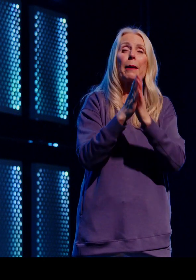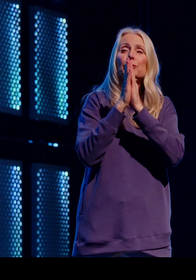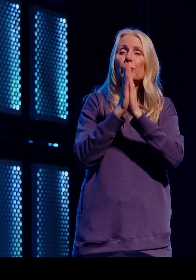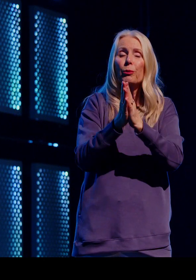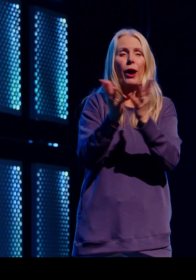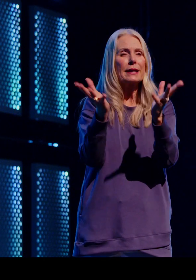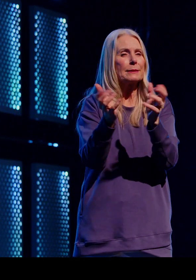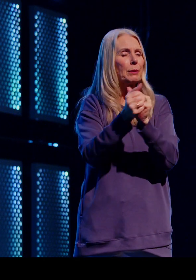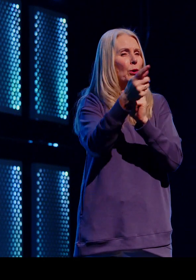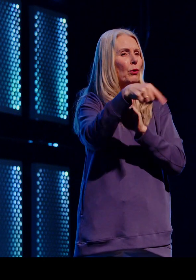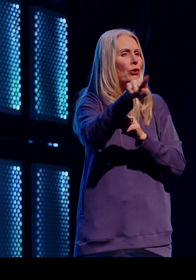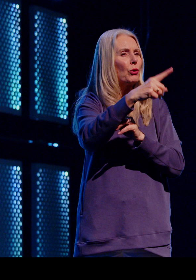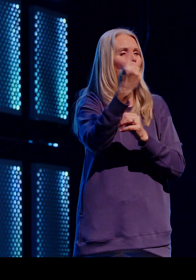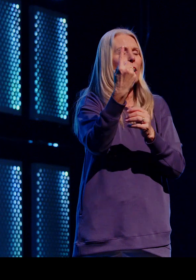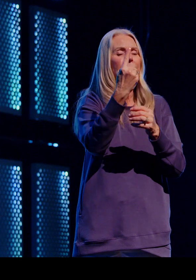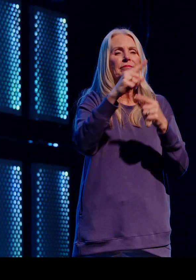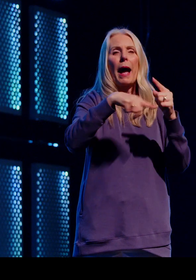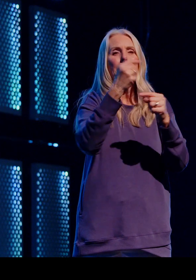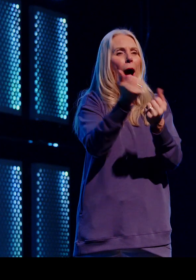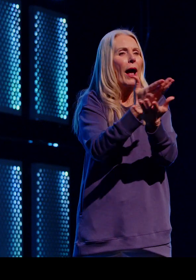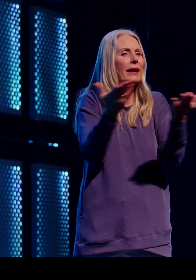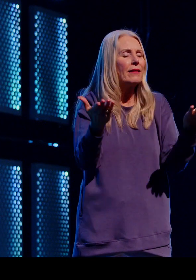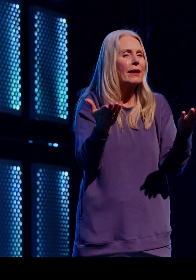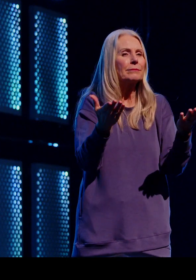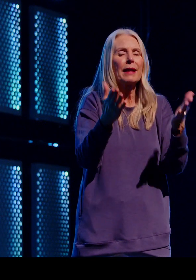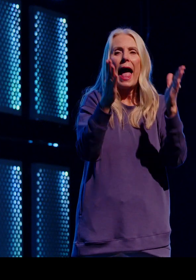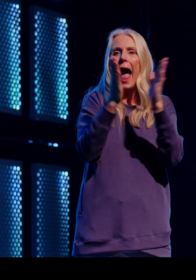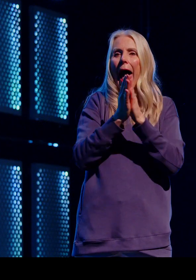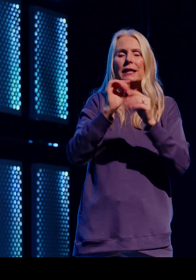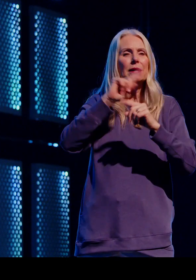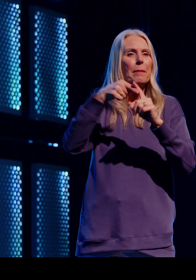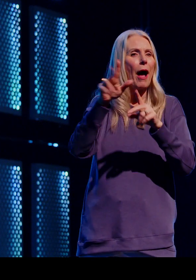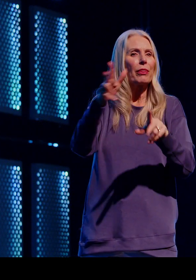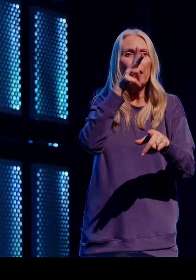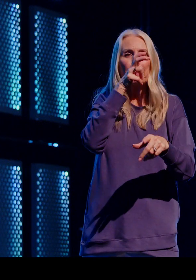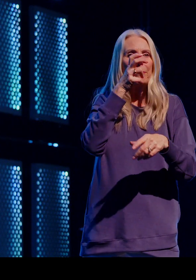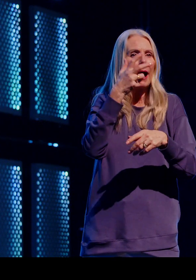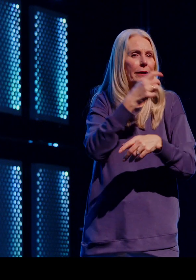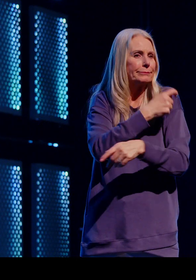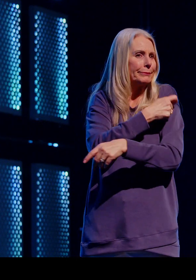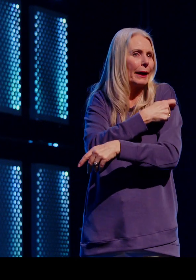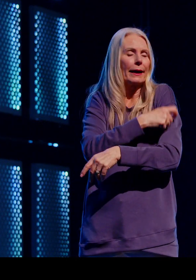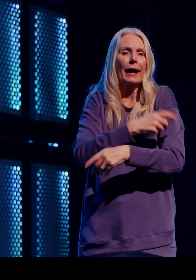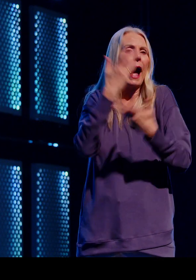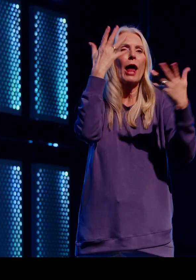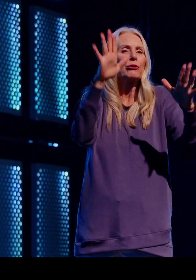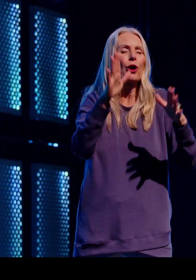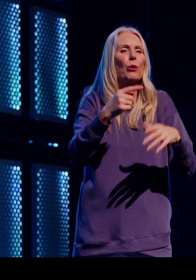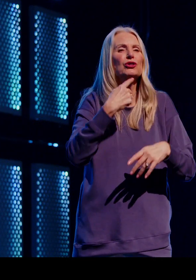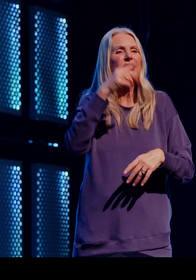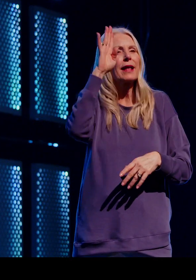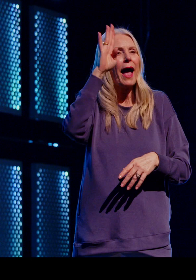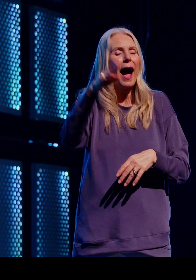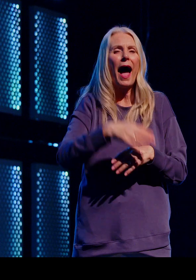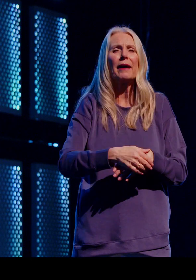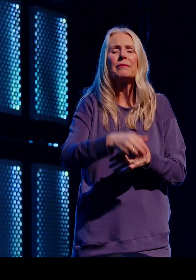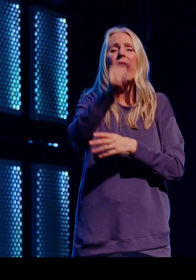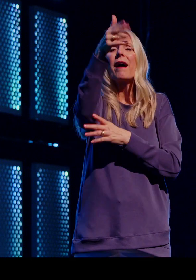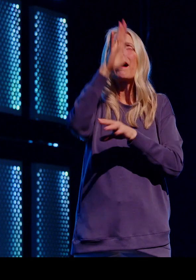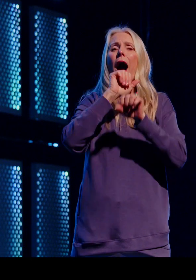and speak with you about anything. Ask them questions about their bug bites. I don't know. It'd be fine. Just come up and say hi. God bless you. Have a great rest